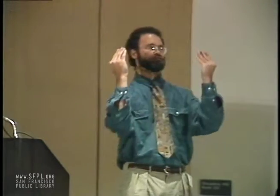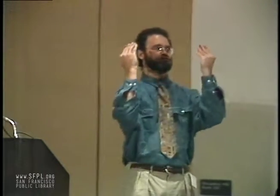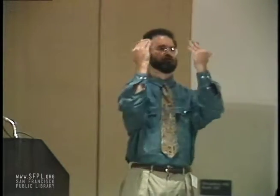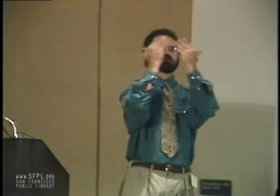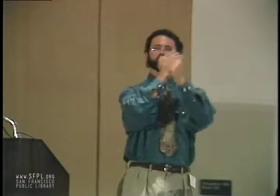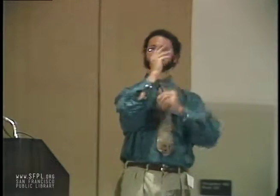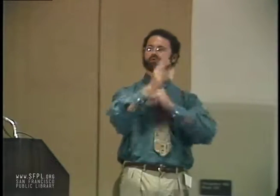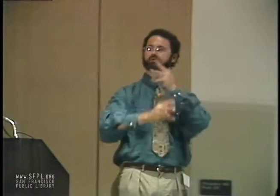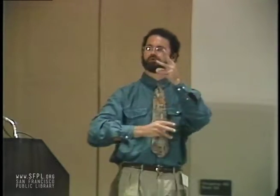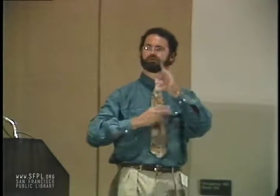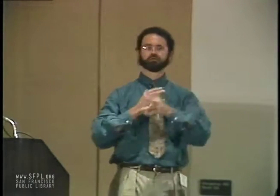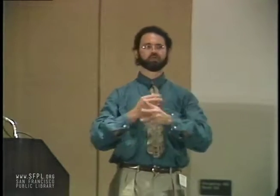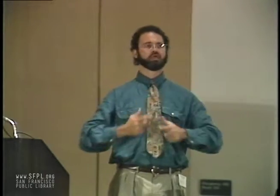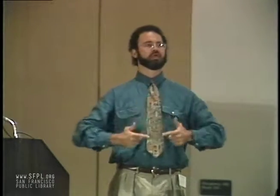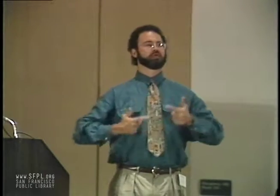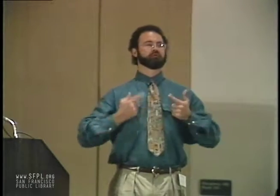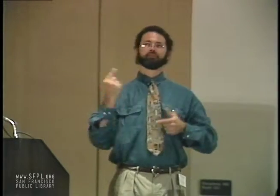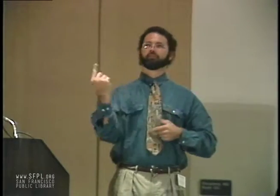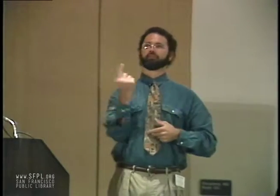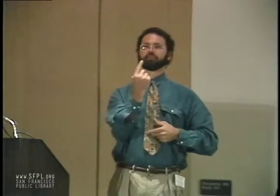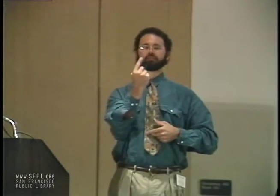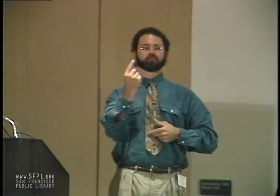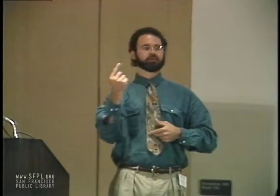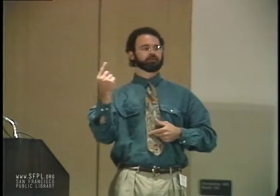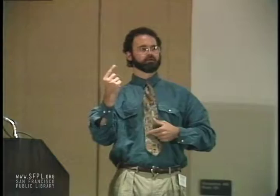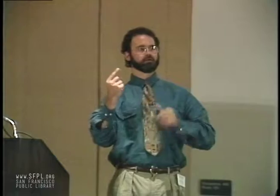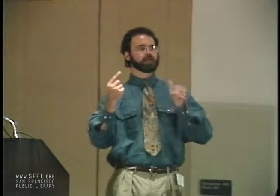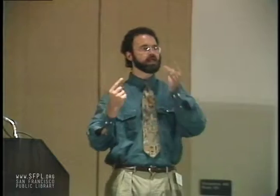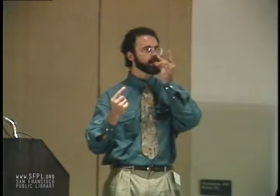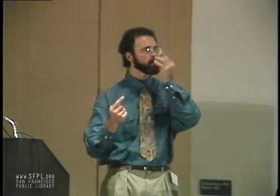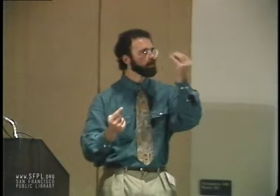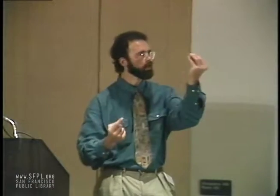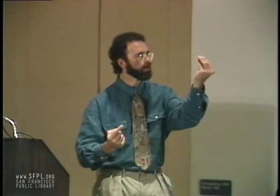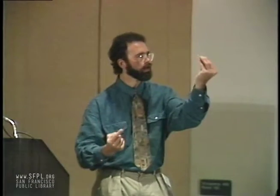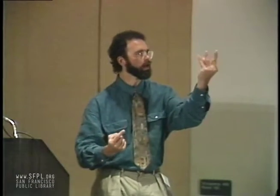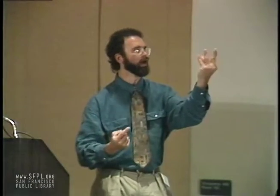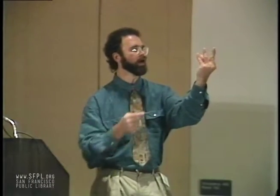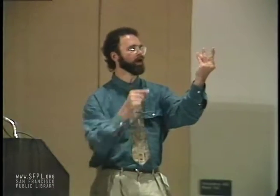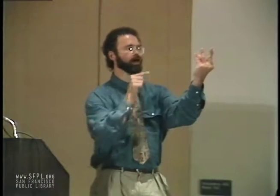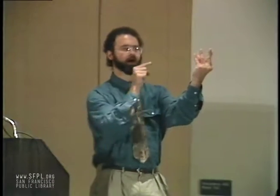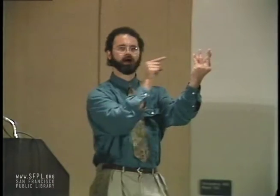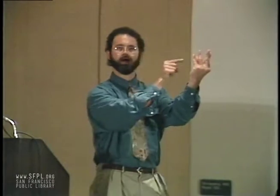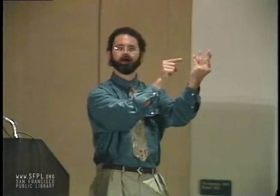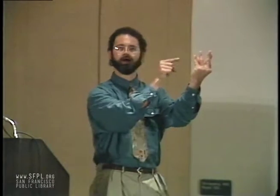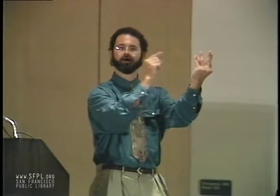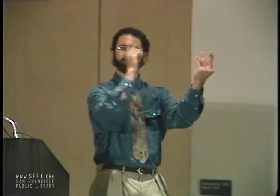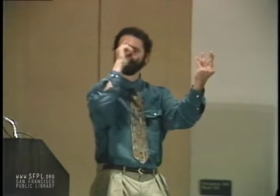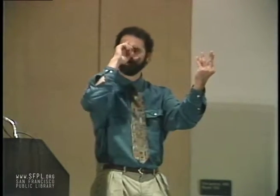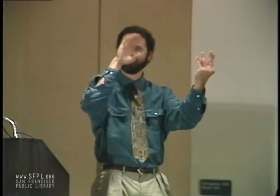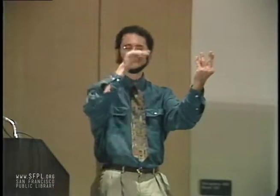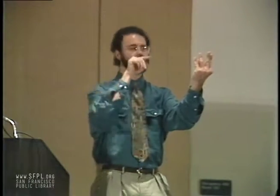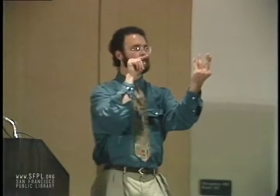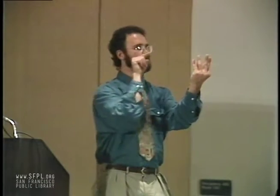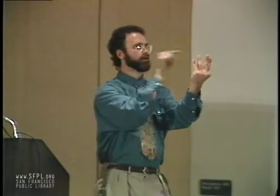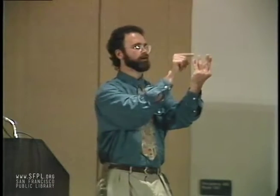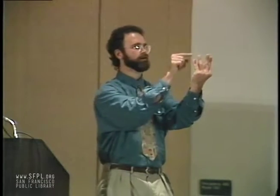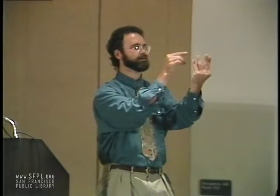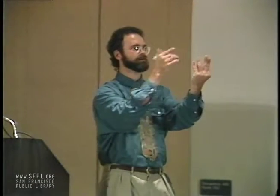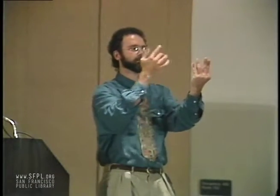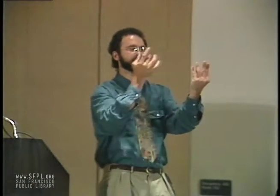hear. So the dark world, the life of isolation, the small light in the distance that